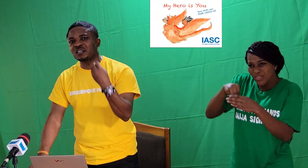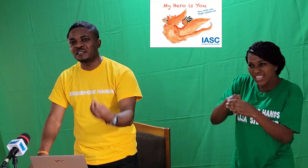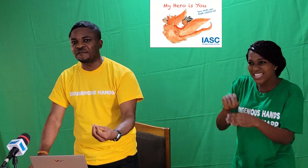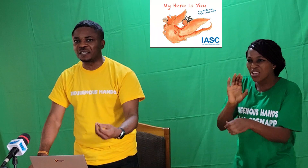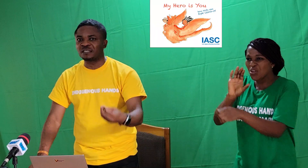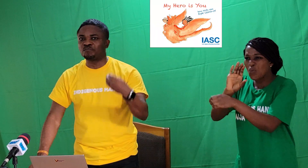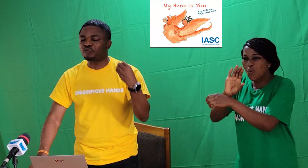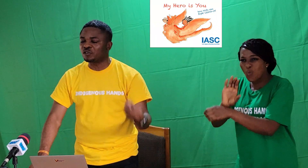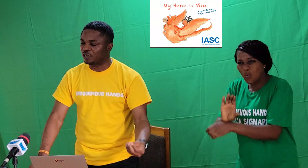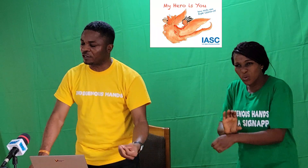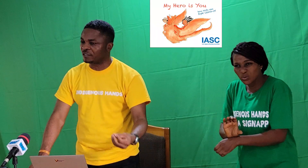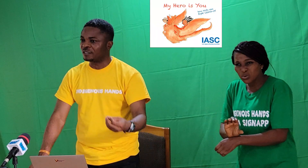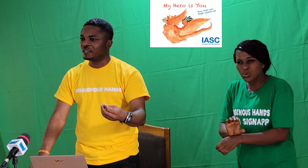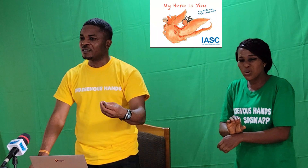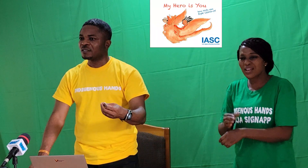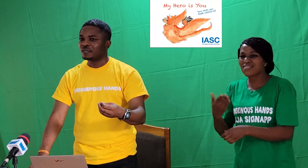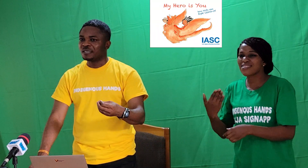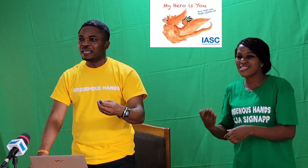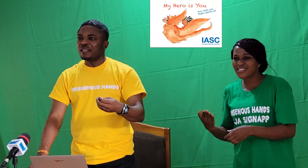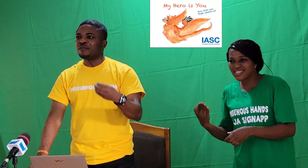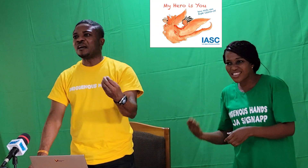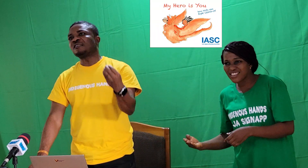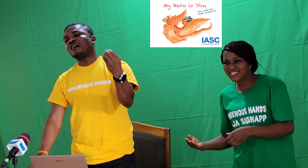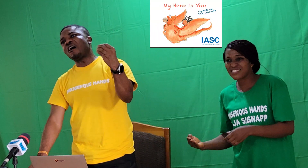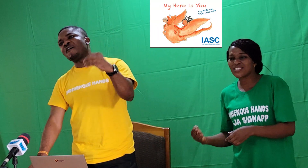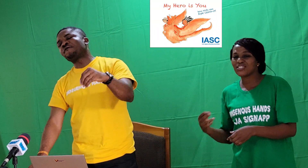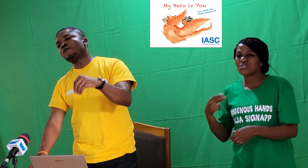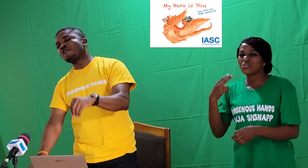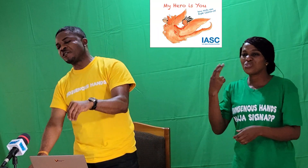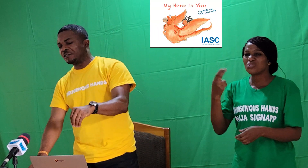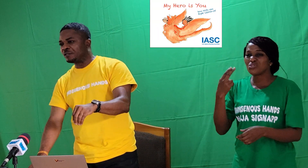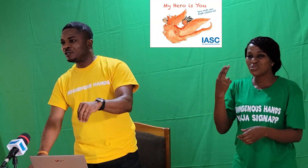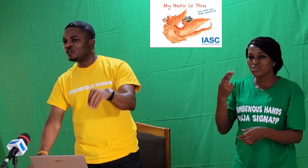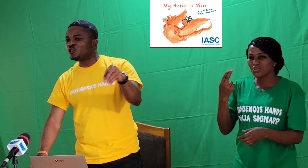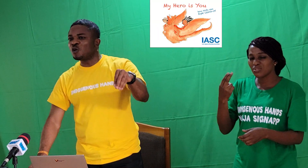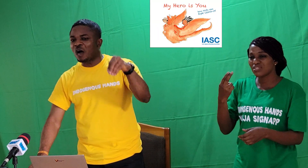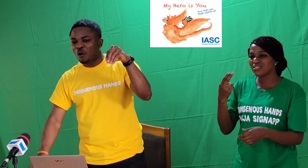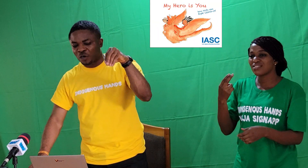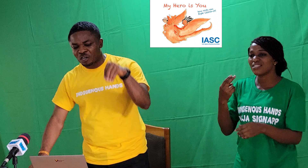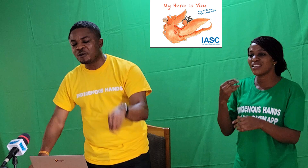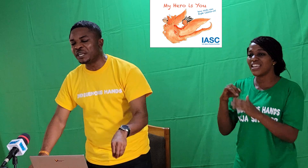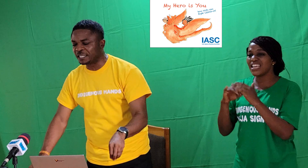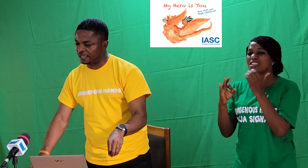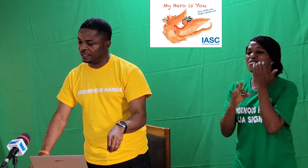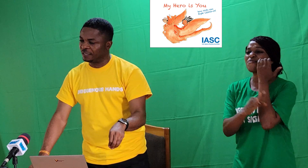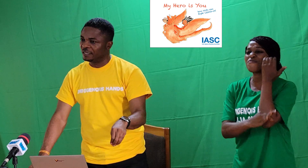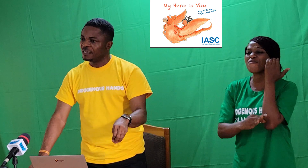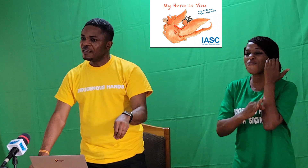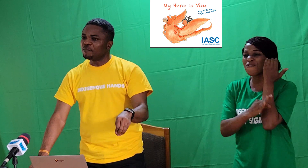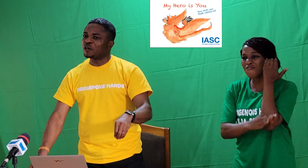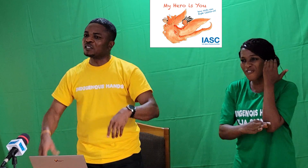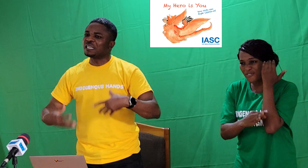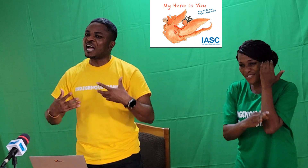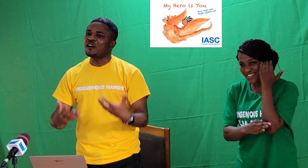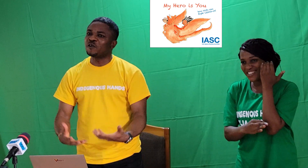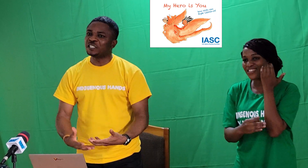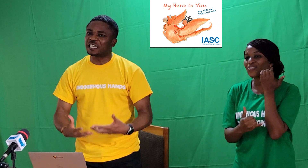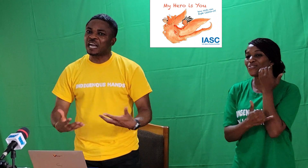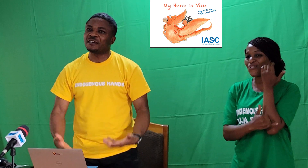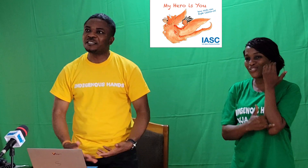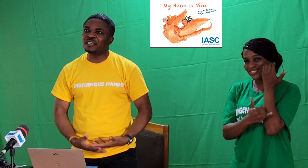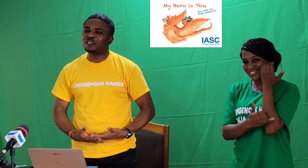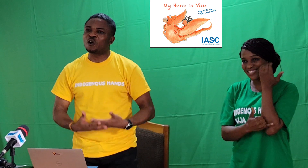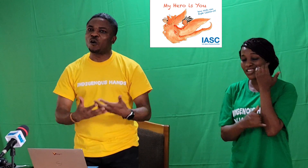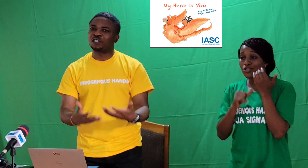items, artifacts, products that are foreign to our community. Because